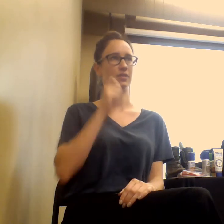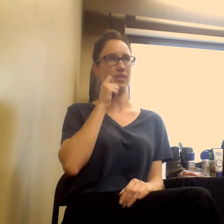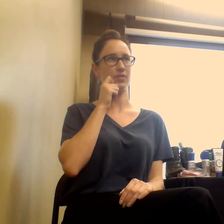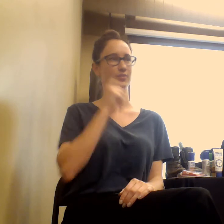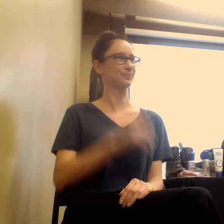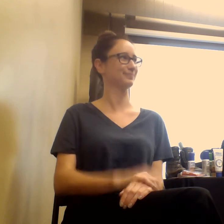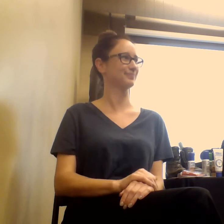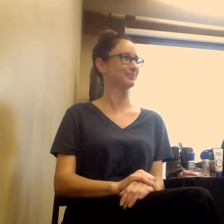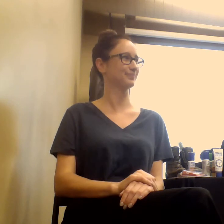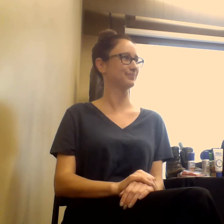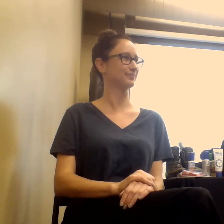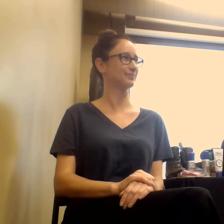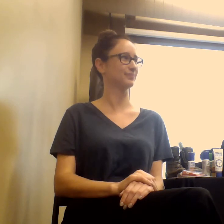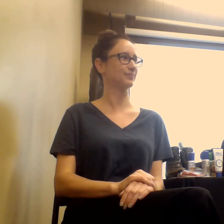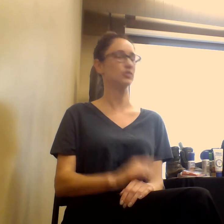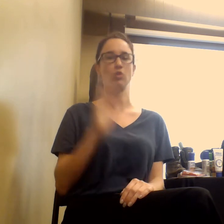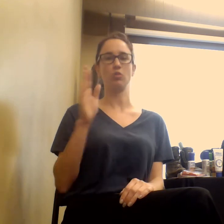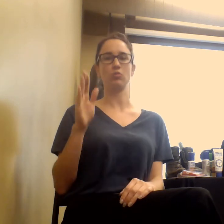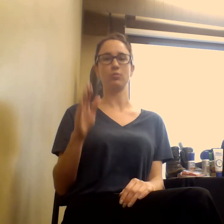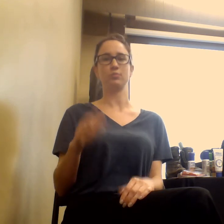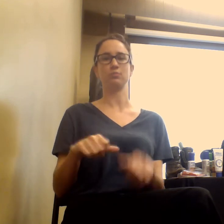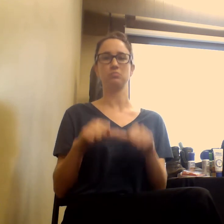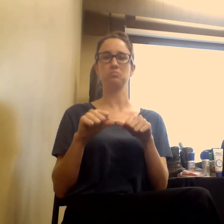longer. It's going to be a little bit tougher.